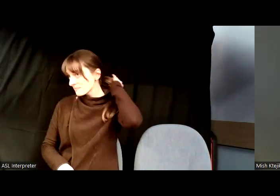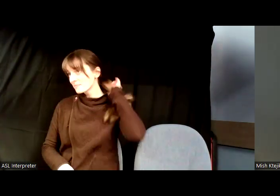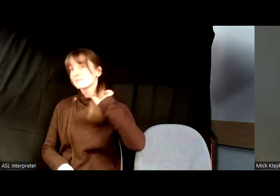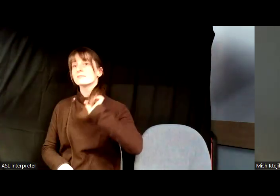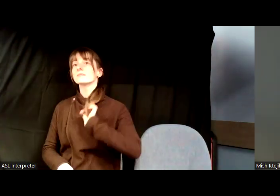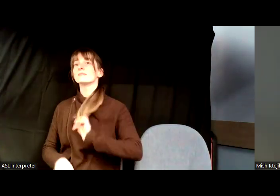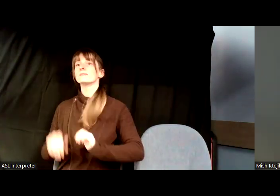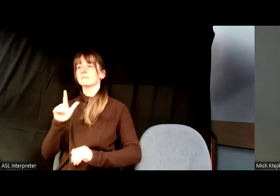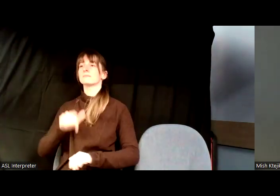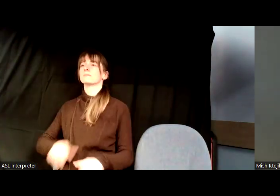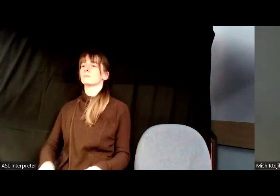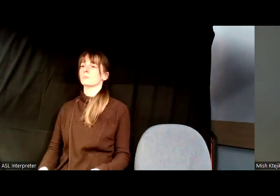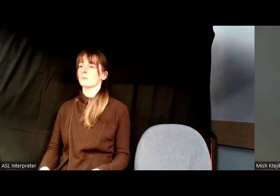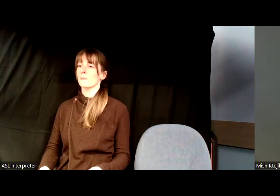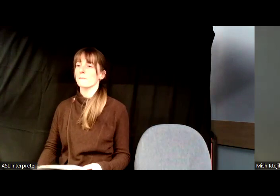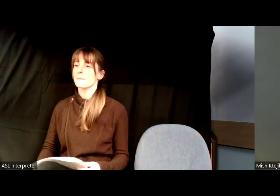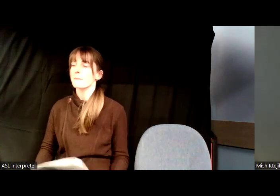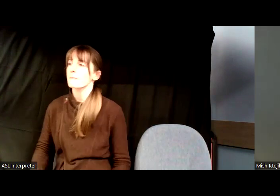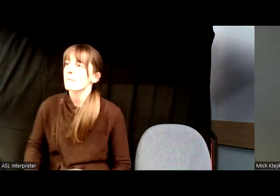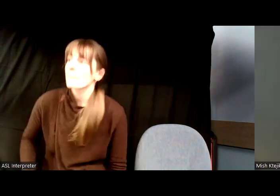This is Jack. Al, go ahead.